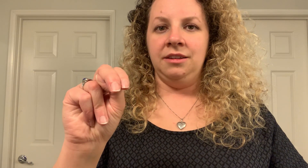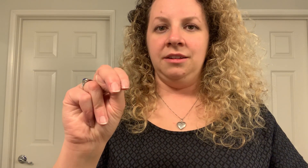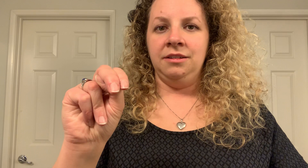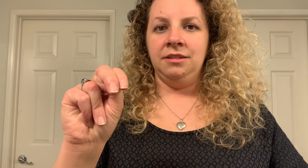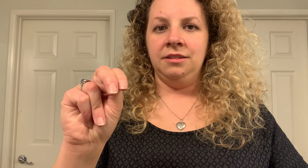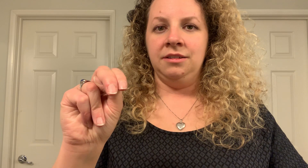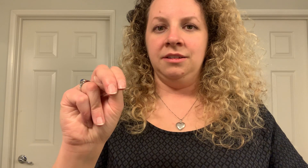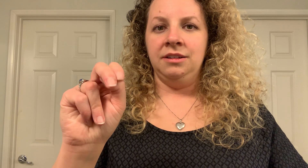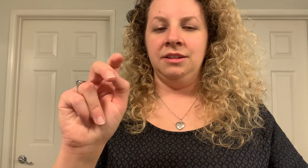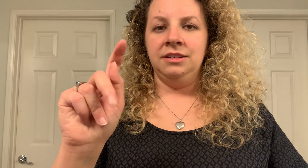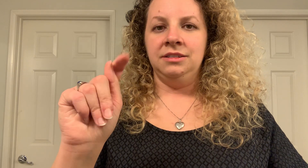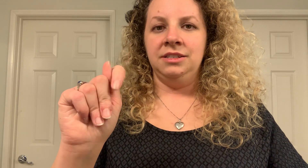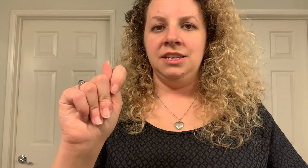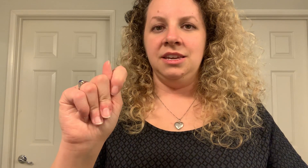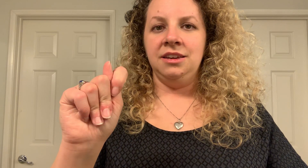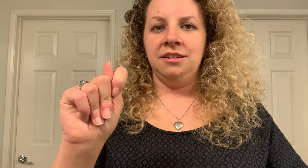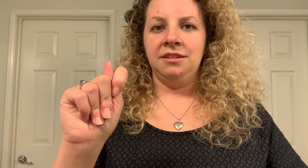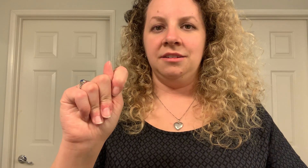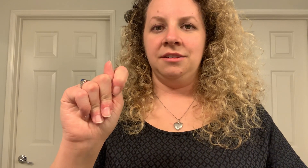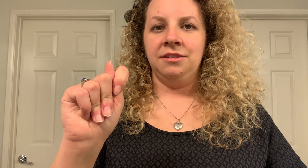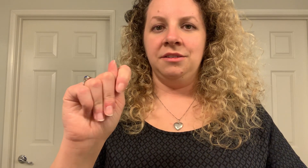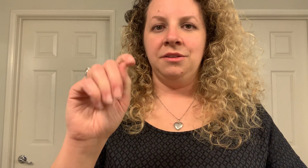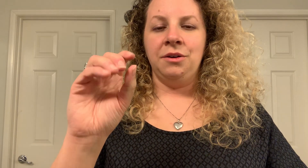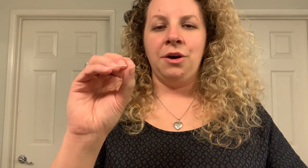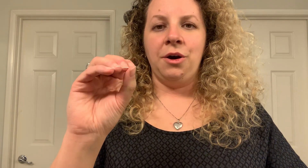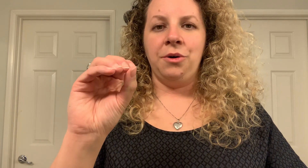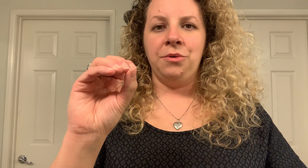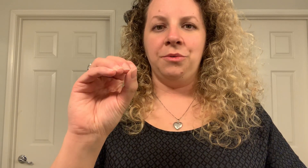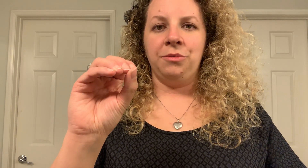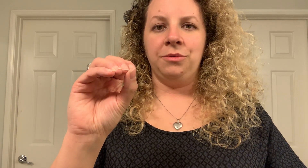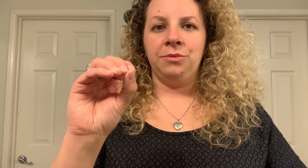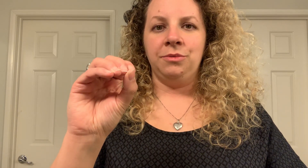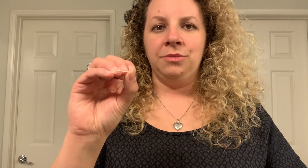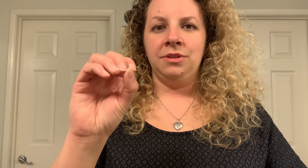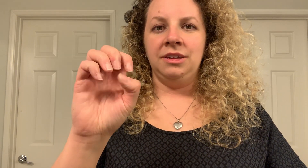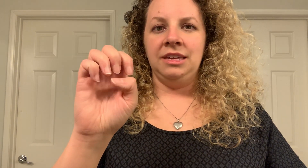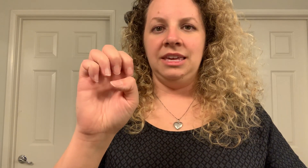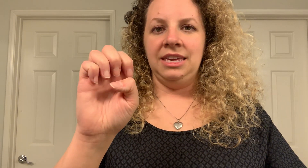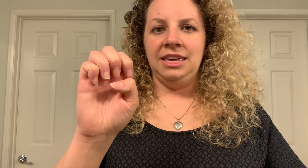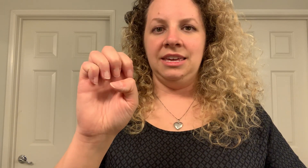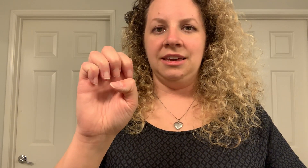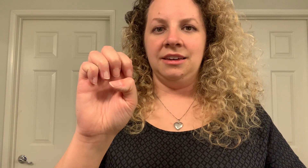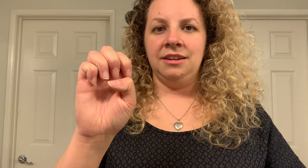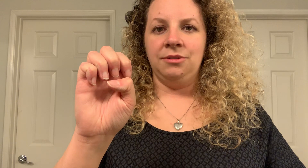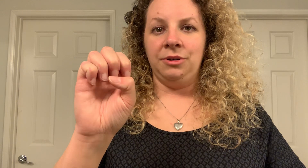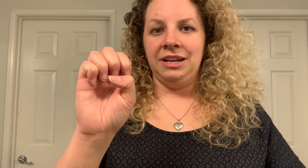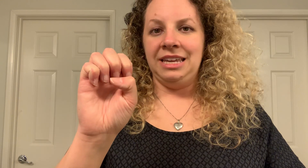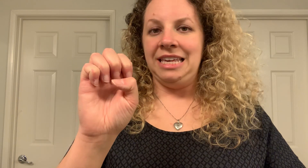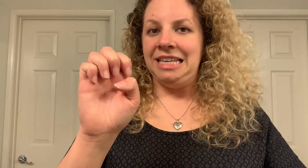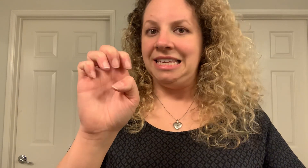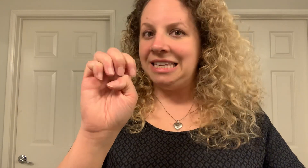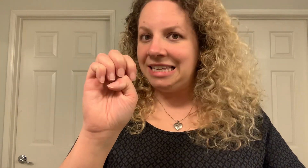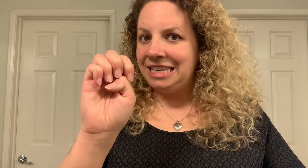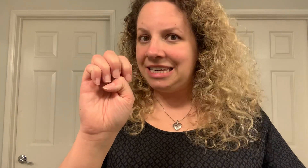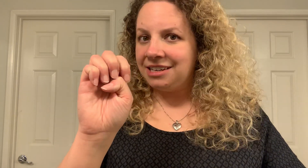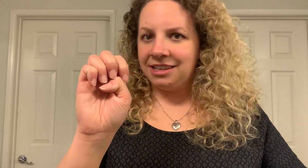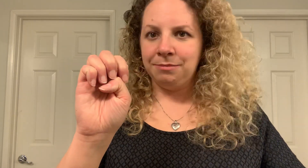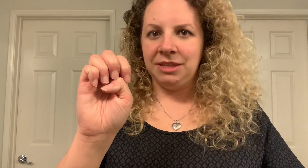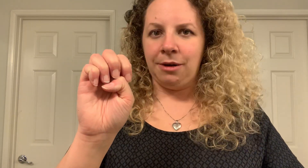N, T, O, E, or E can be that way,